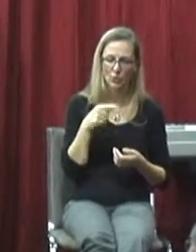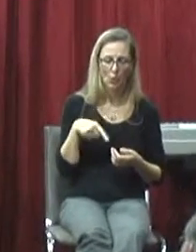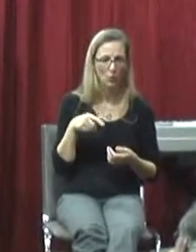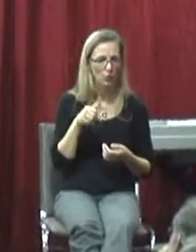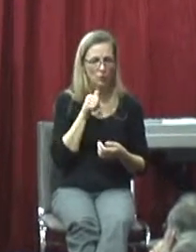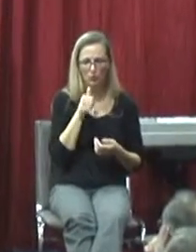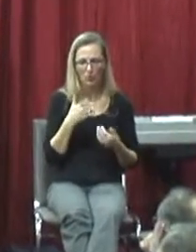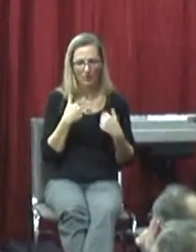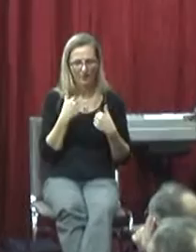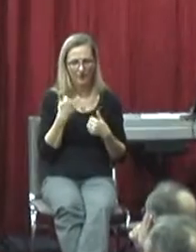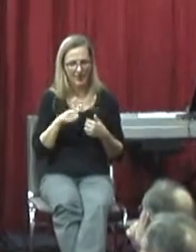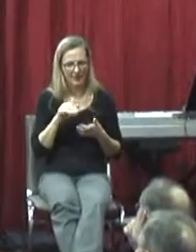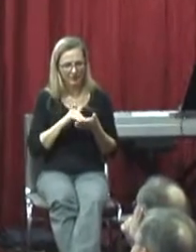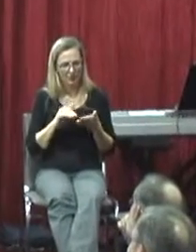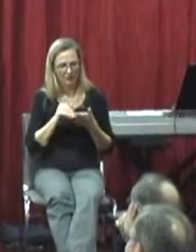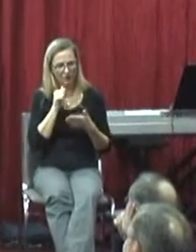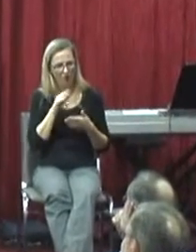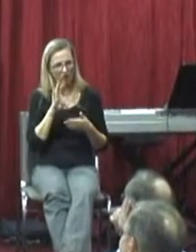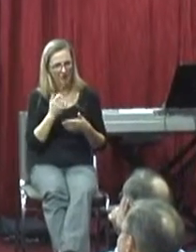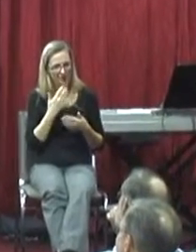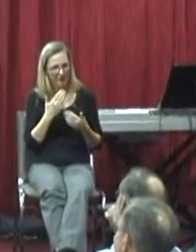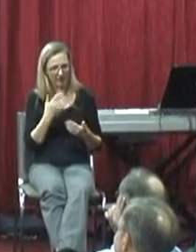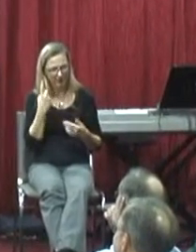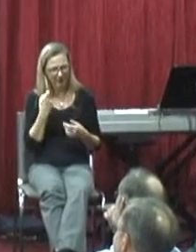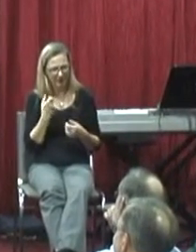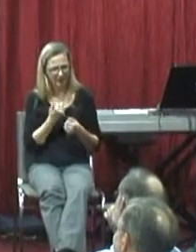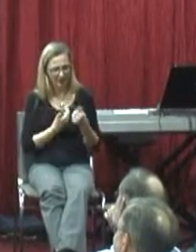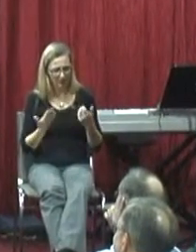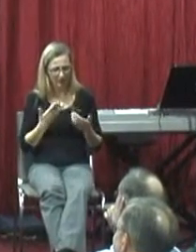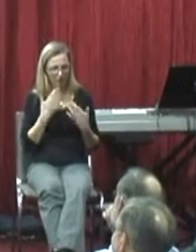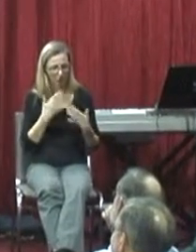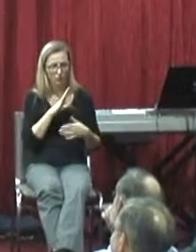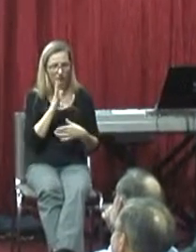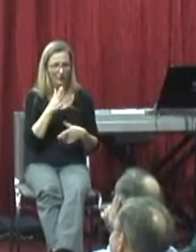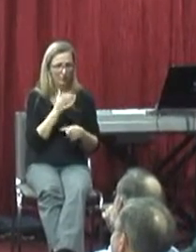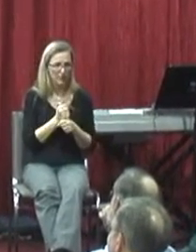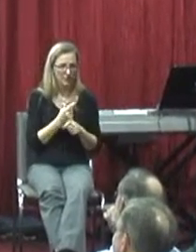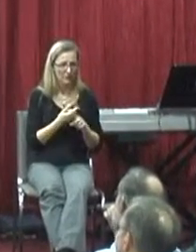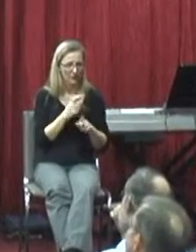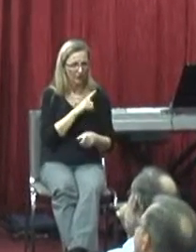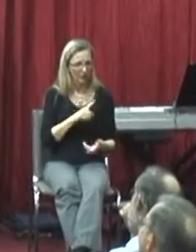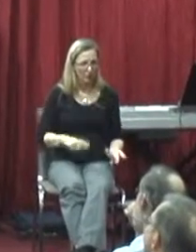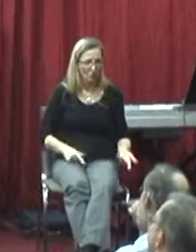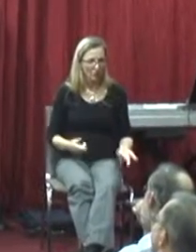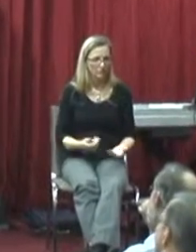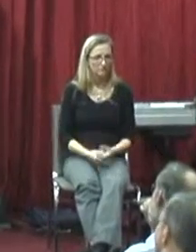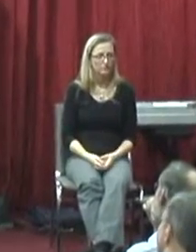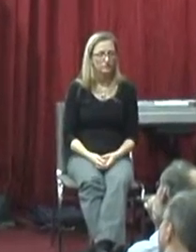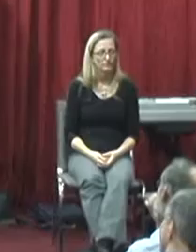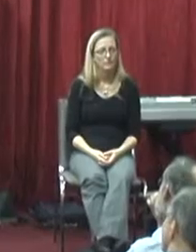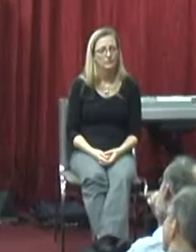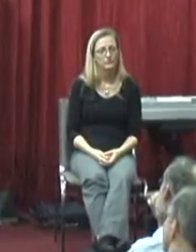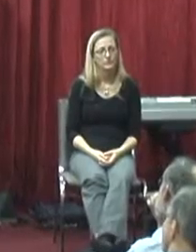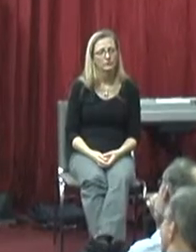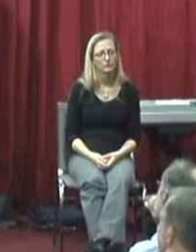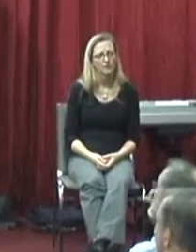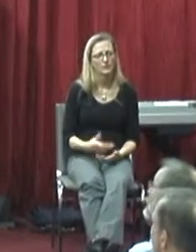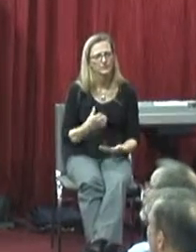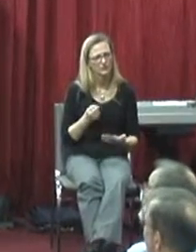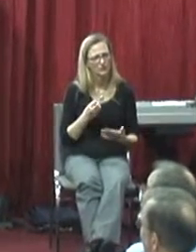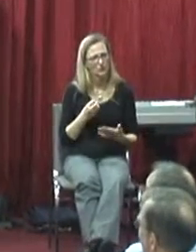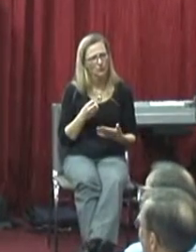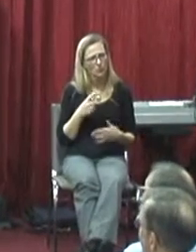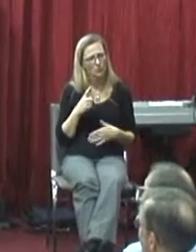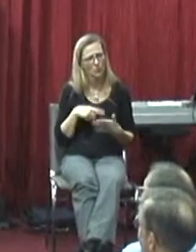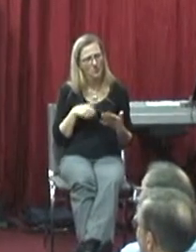excuse for not being thankful because everything good you've ever received is from the Lord. So what has to happen